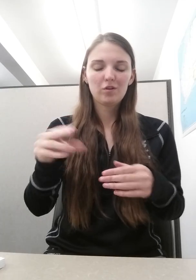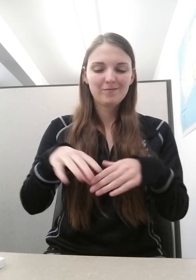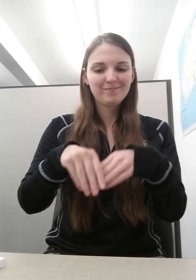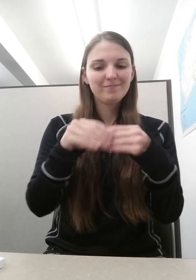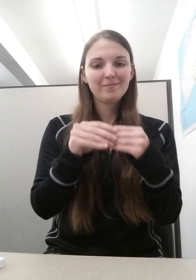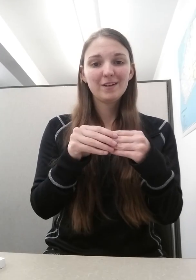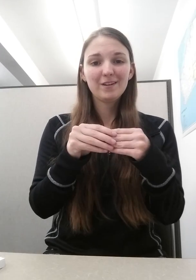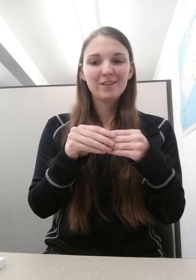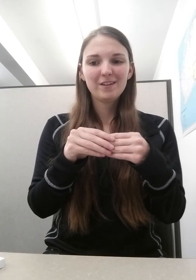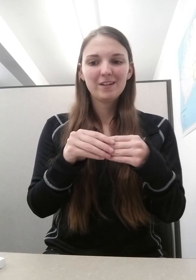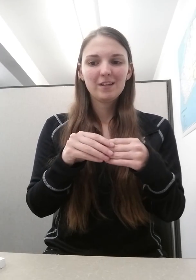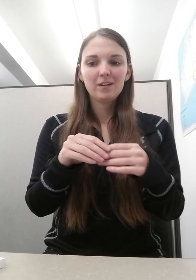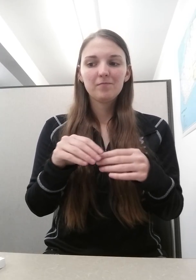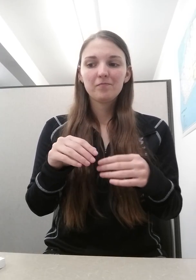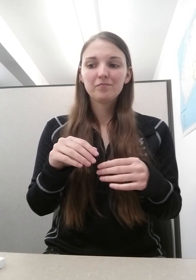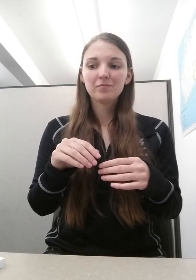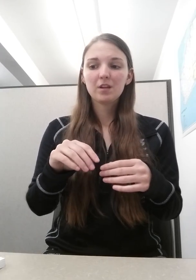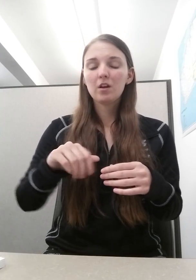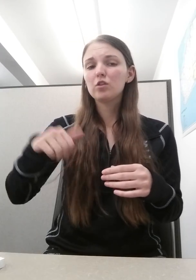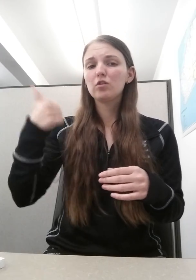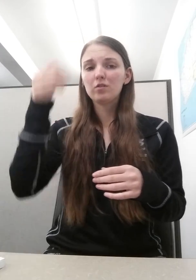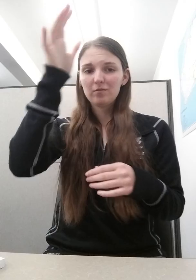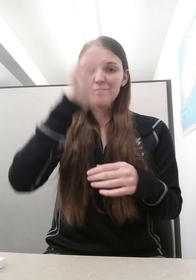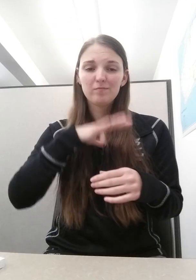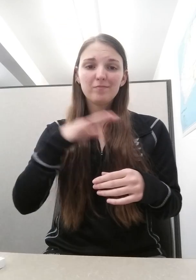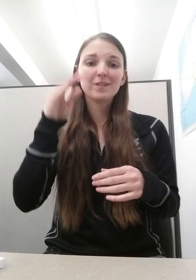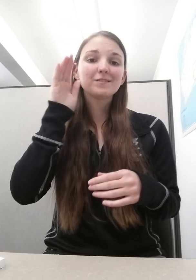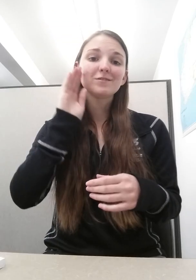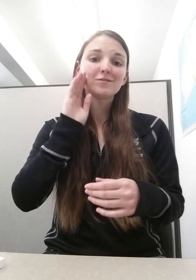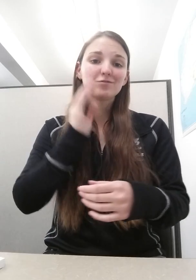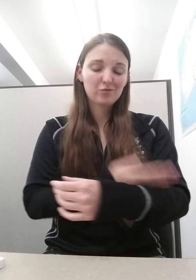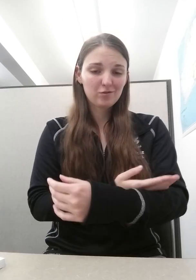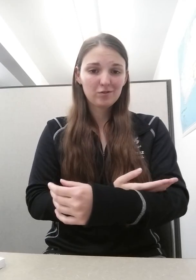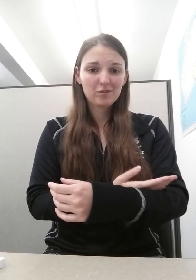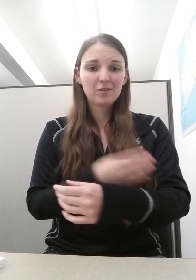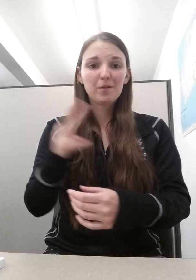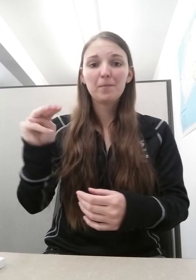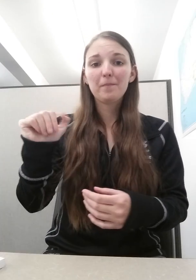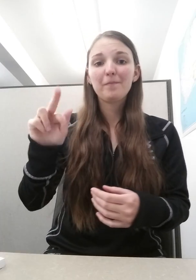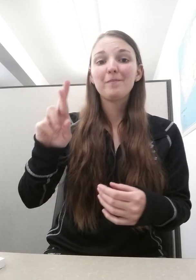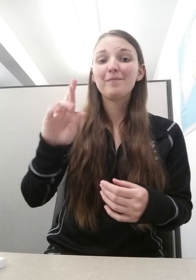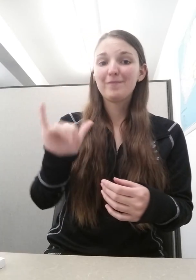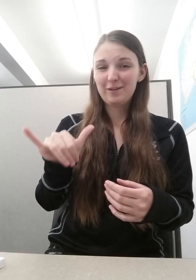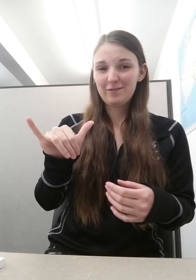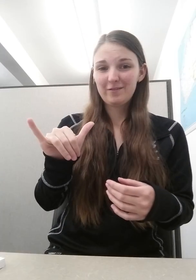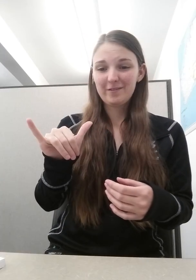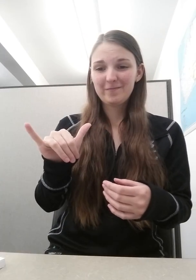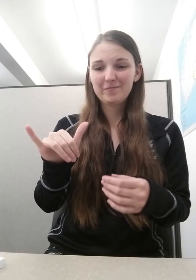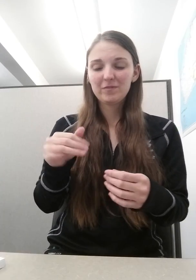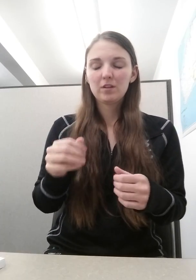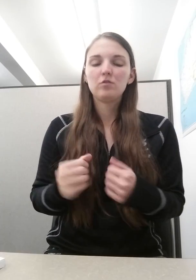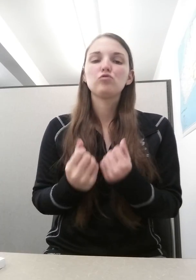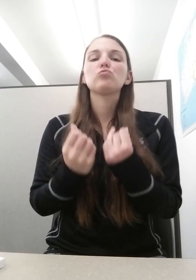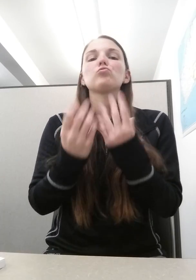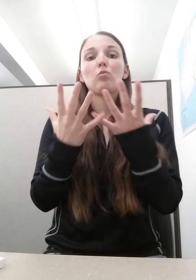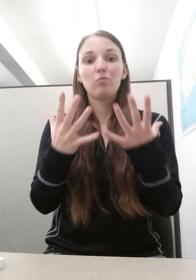land. Mary and John had 2 children first, and both of them were girls, and neither of them